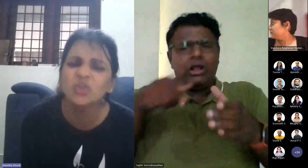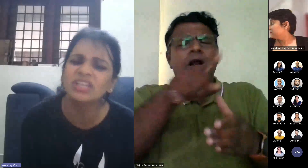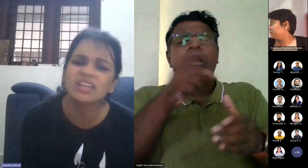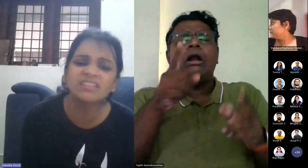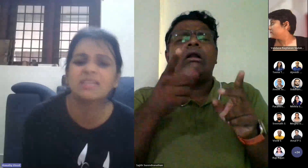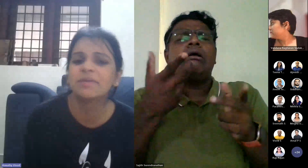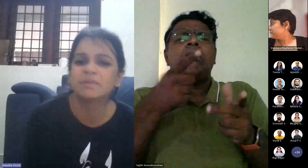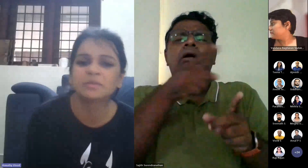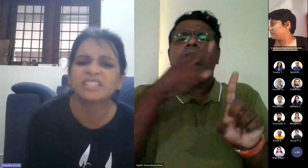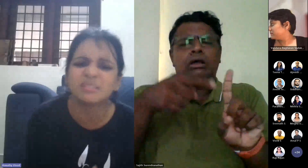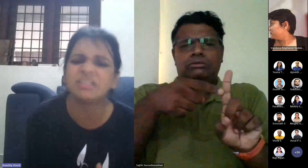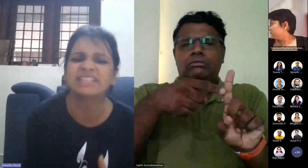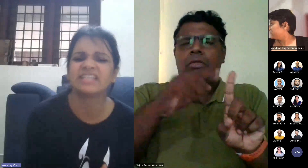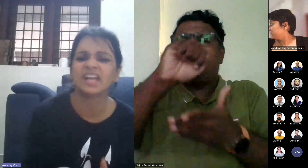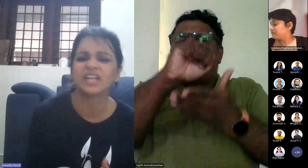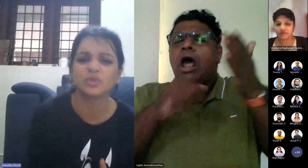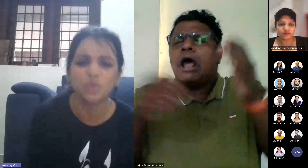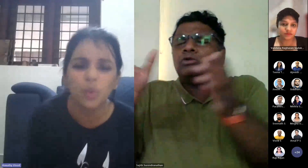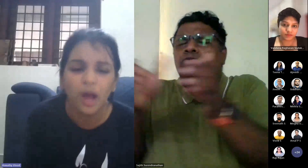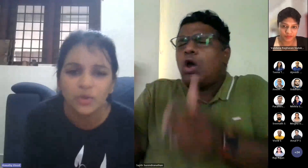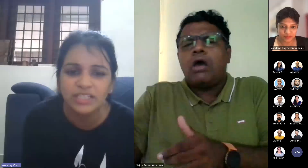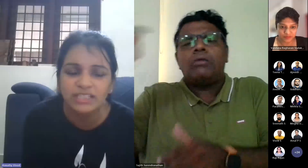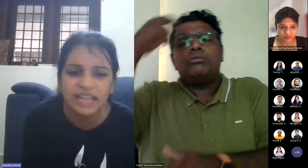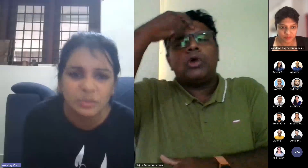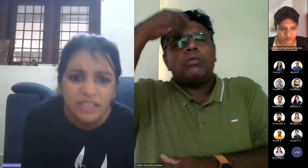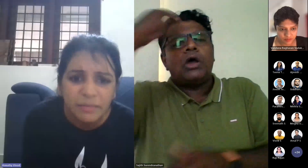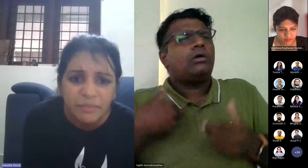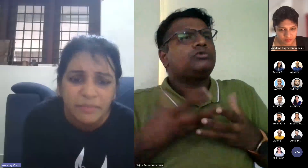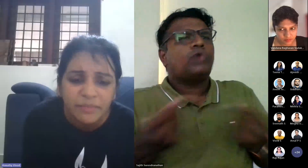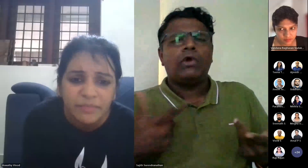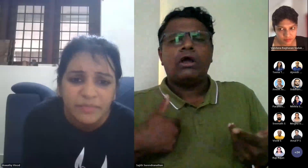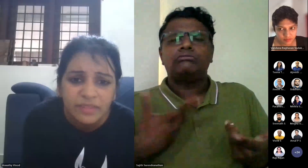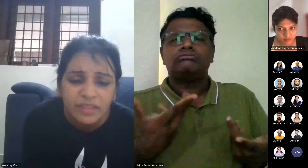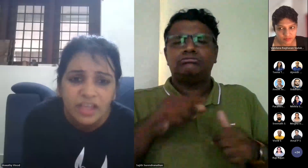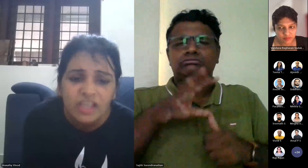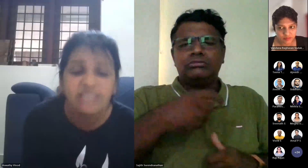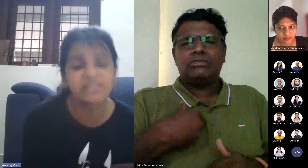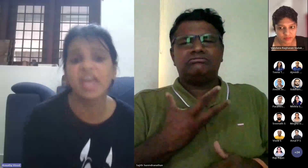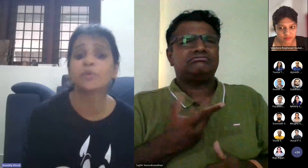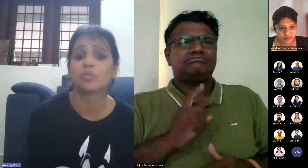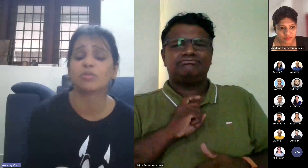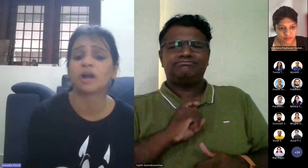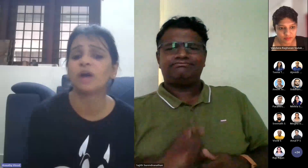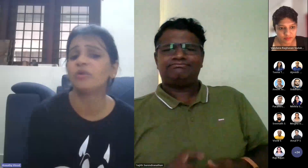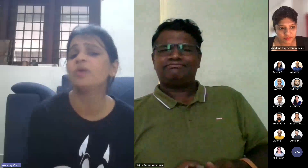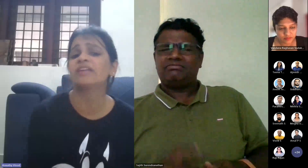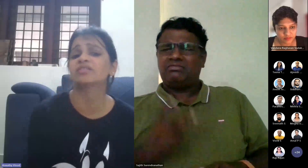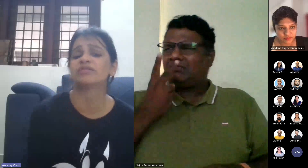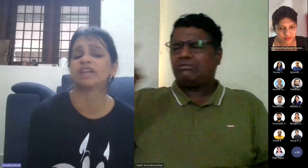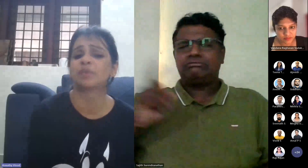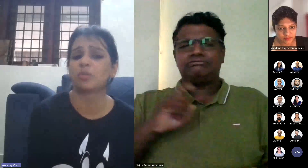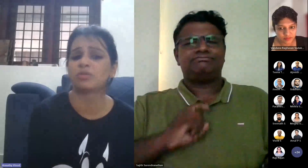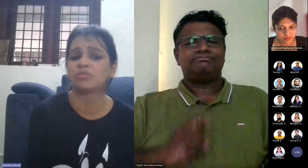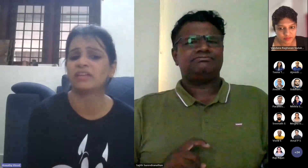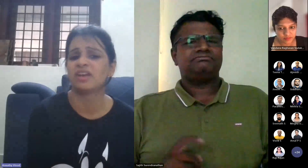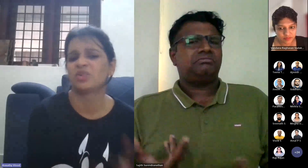So don't think these are people with disabilities. I don't know how to interact with them. It's their problem. How do I solve